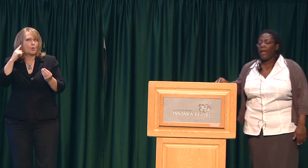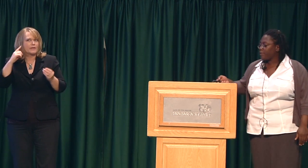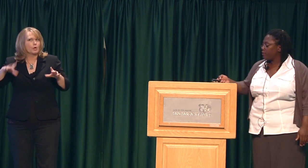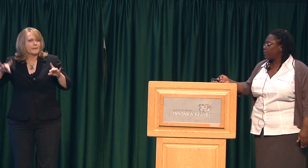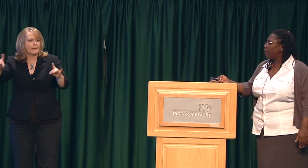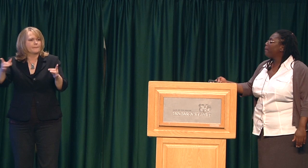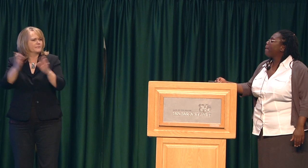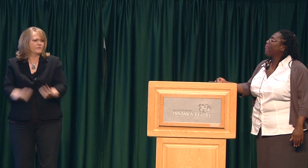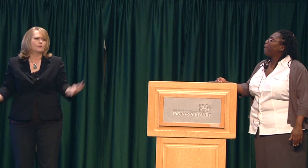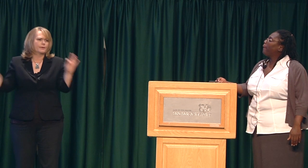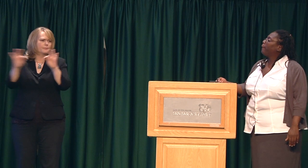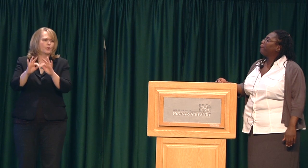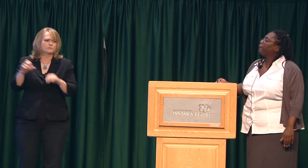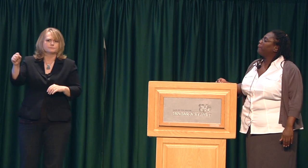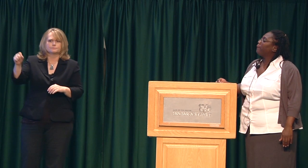healthcare, absolutely.